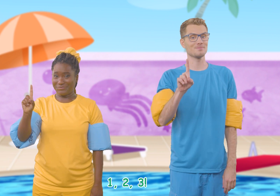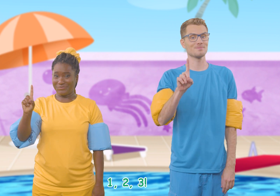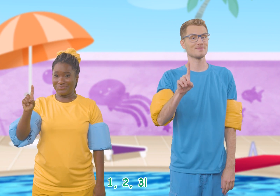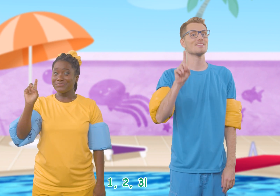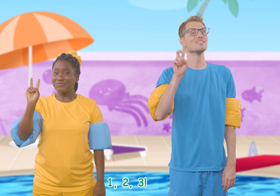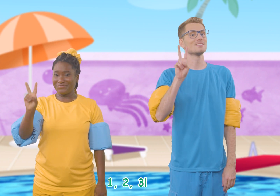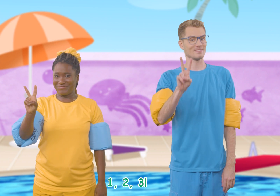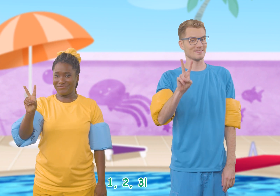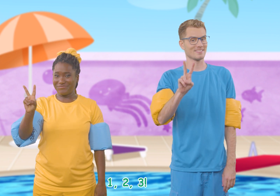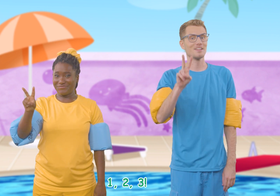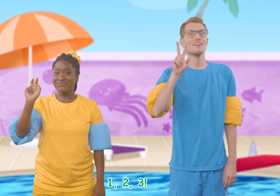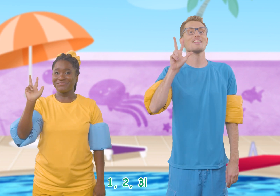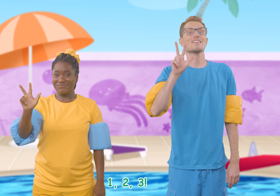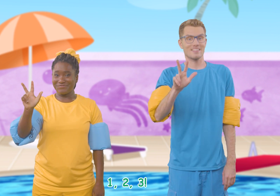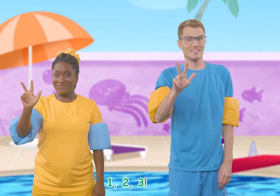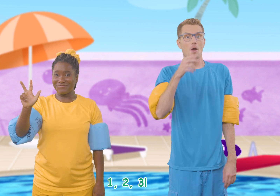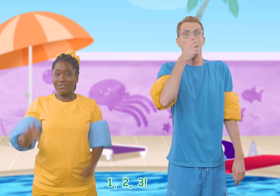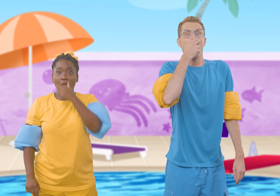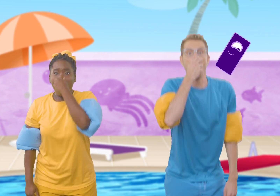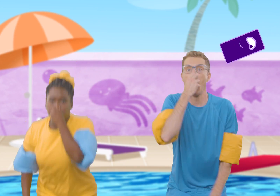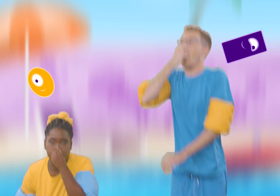1, 2, 3.